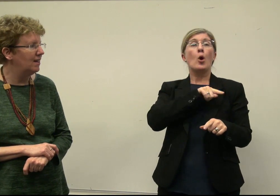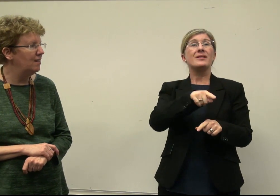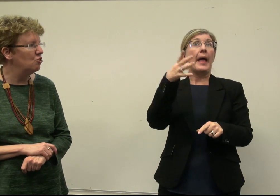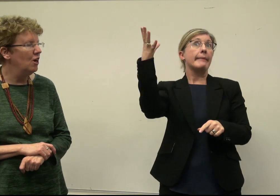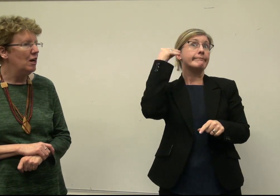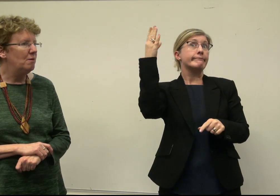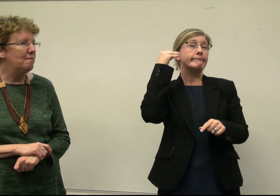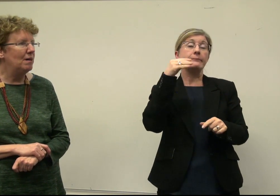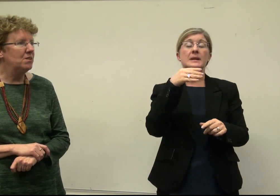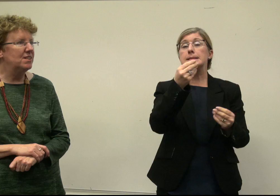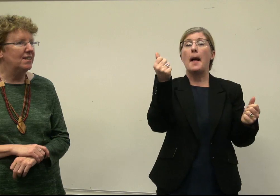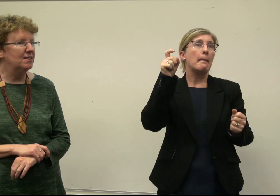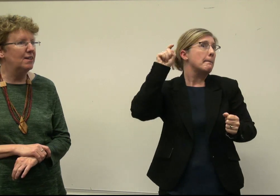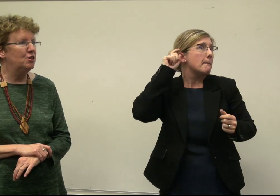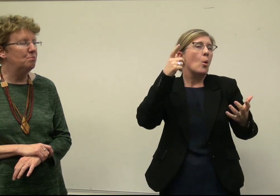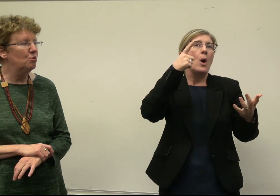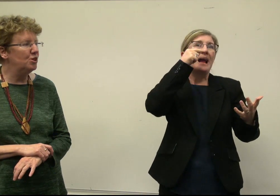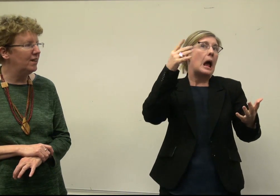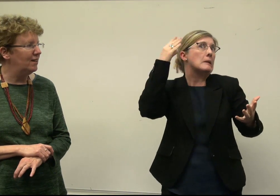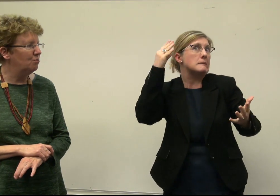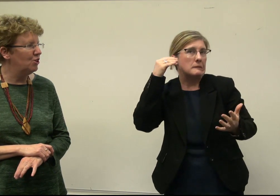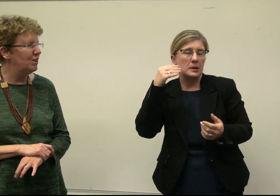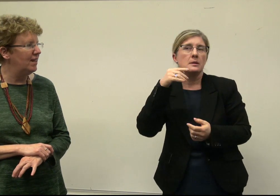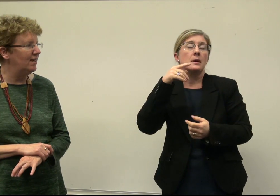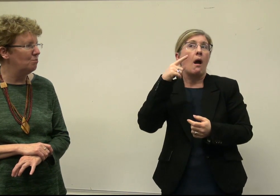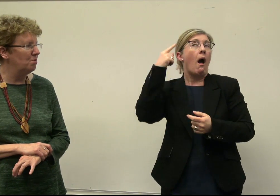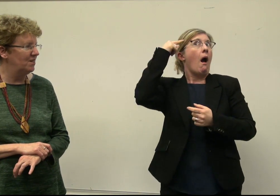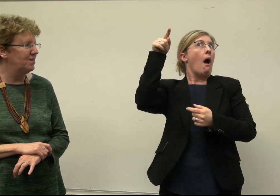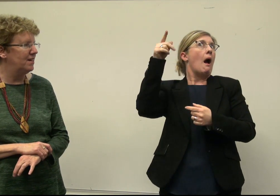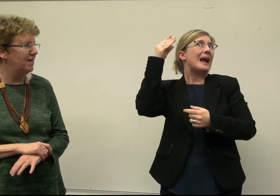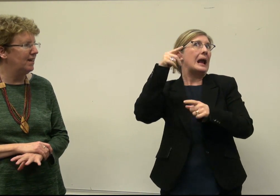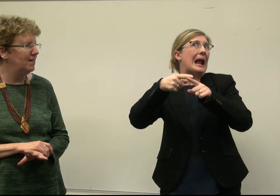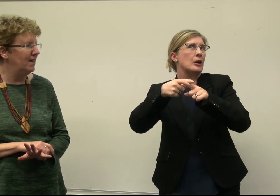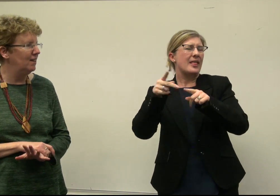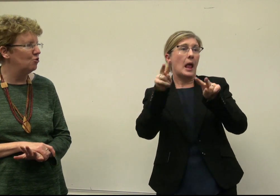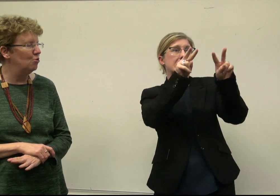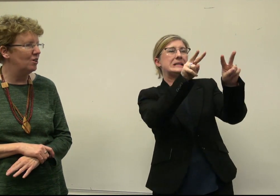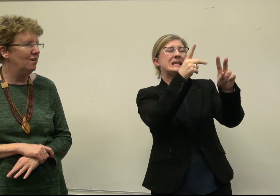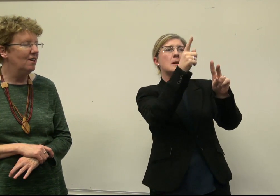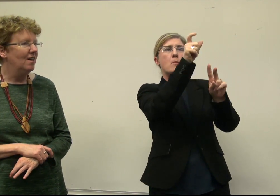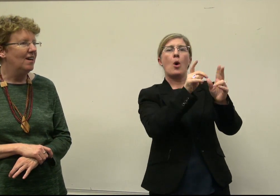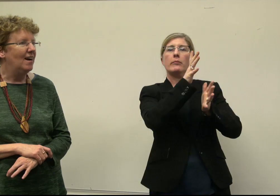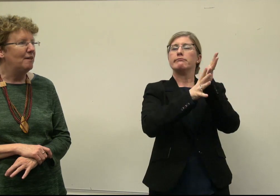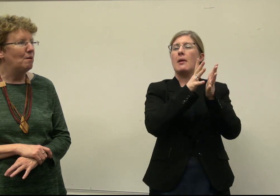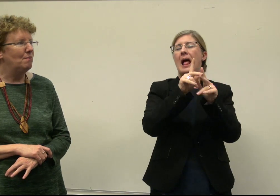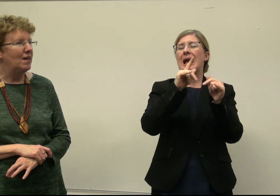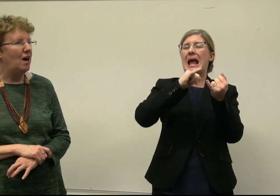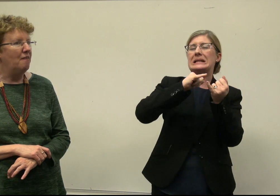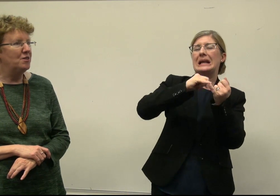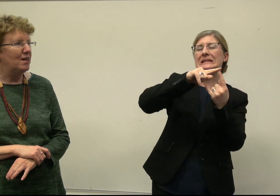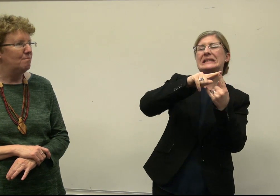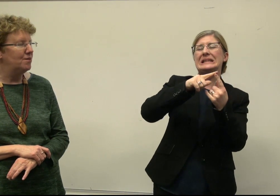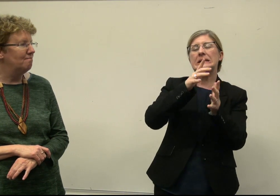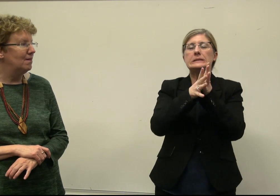the English, but they might be seeing sign-supported English, which is English plus signing in English order, and they might at